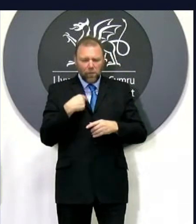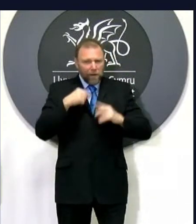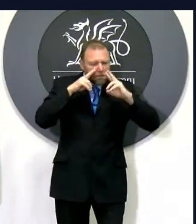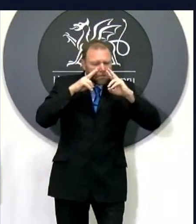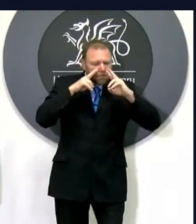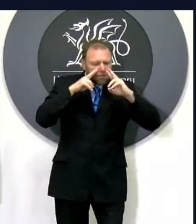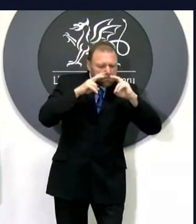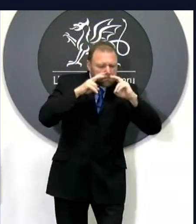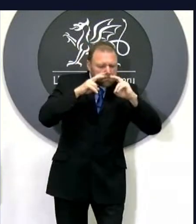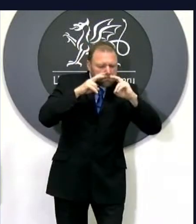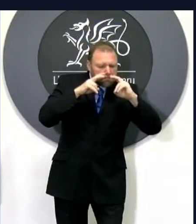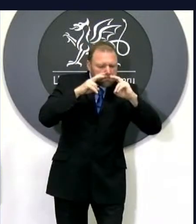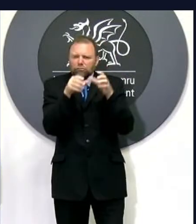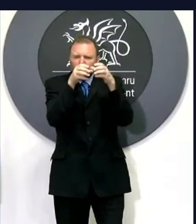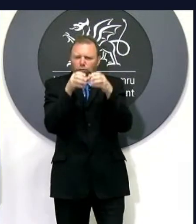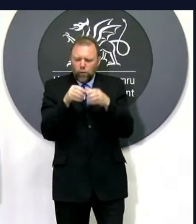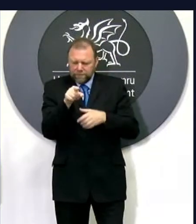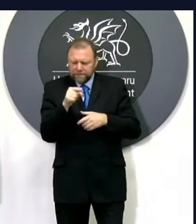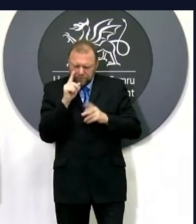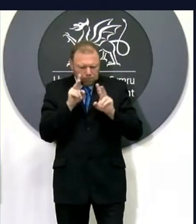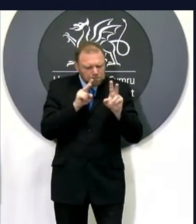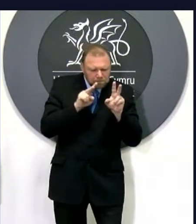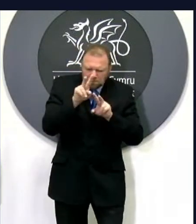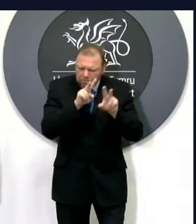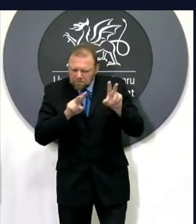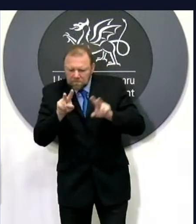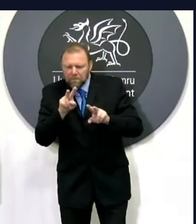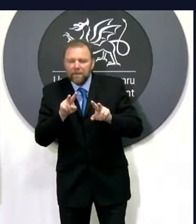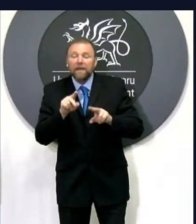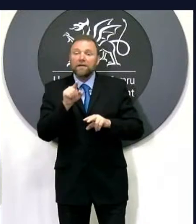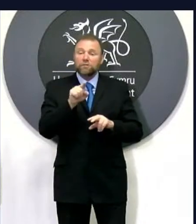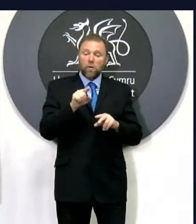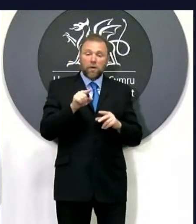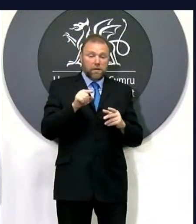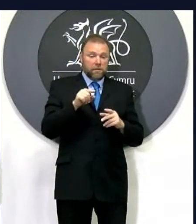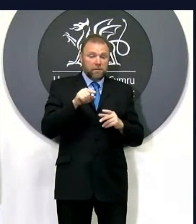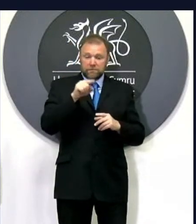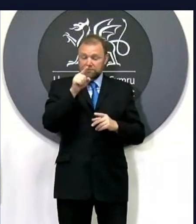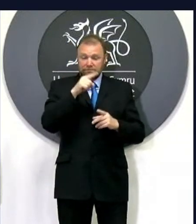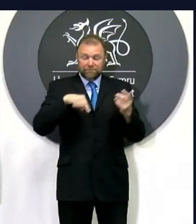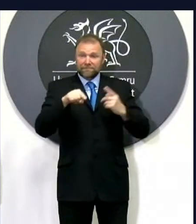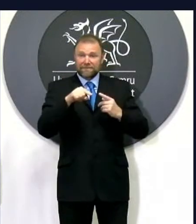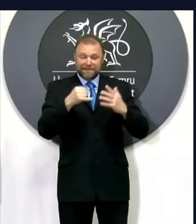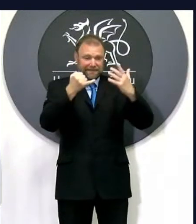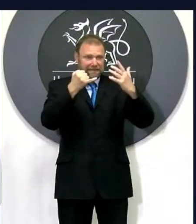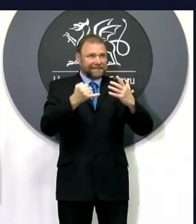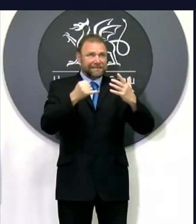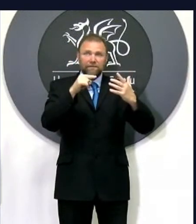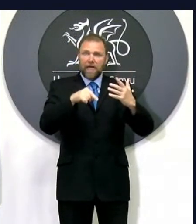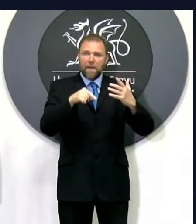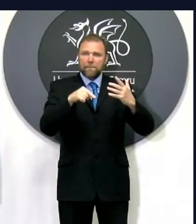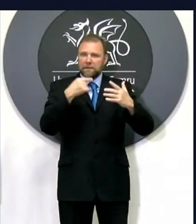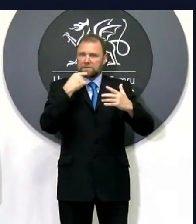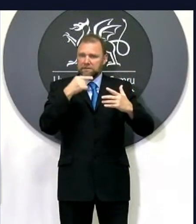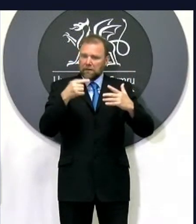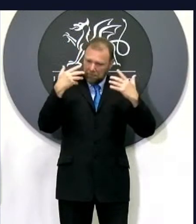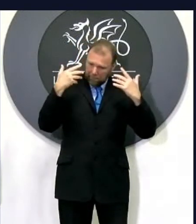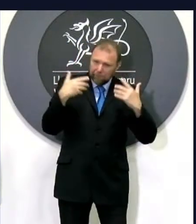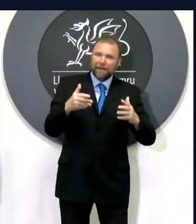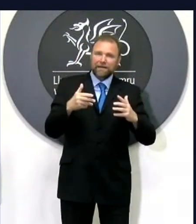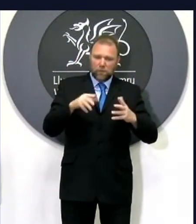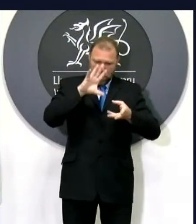over 90% of people are not just reporting that they would, but actually have had the first dose of the vaccine. And I think that